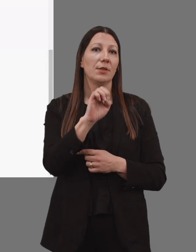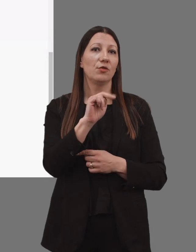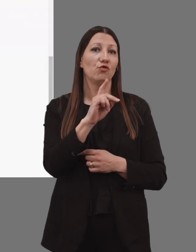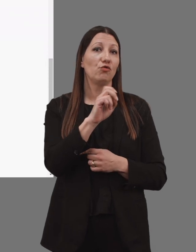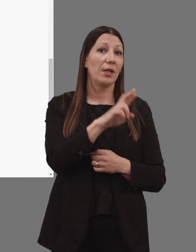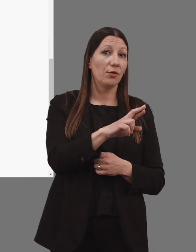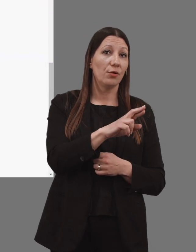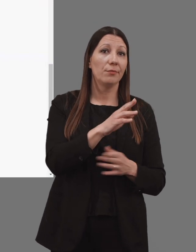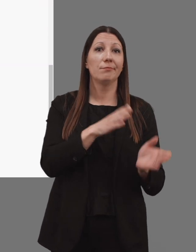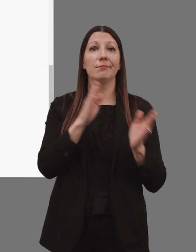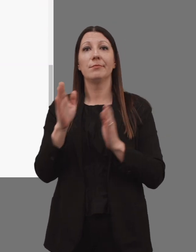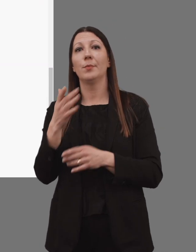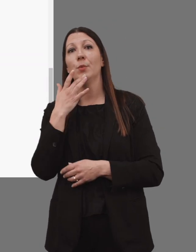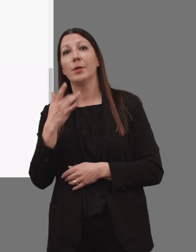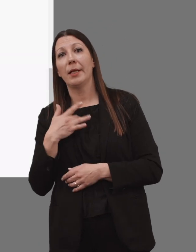of birth.